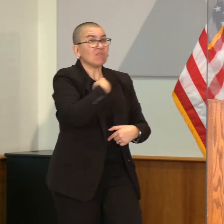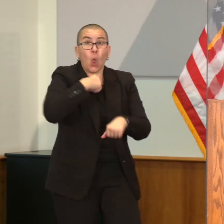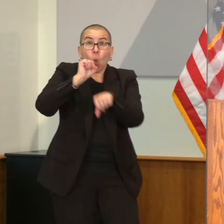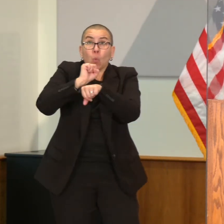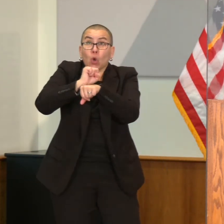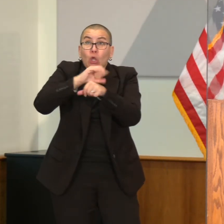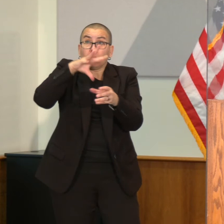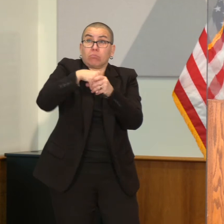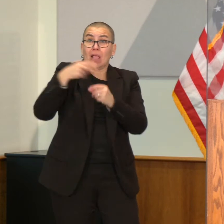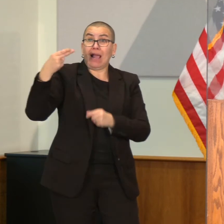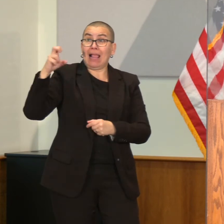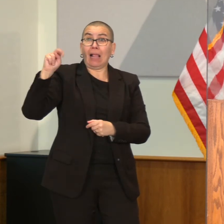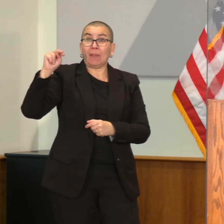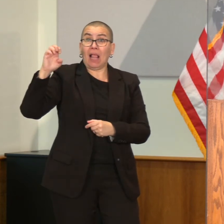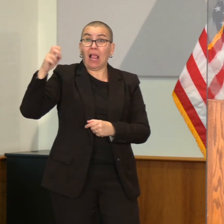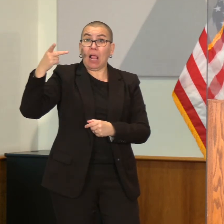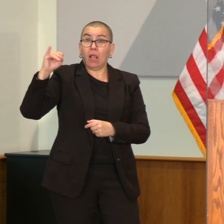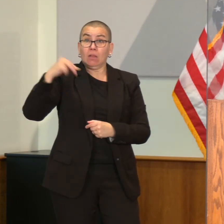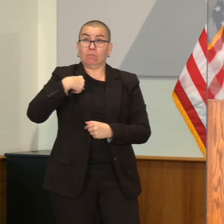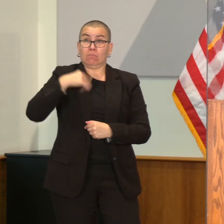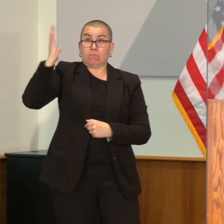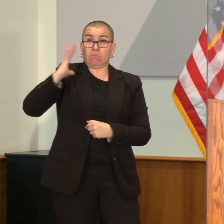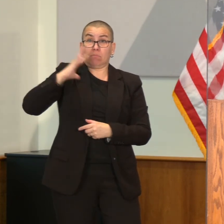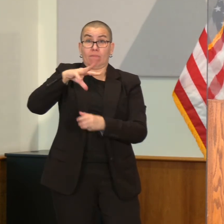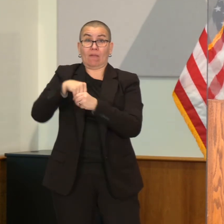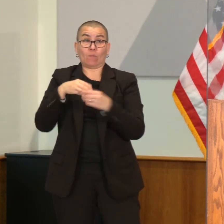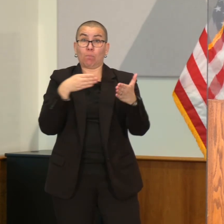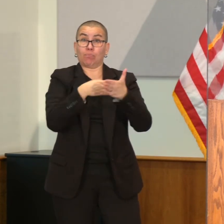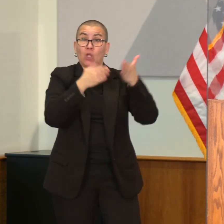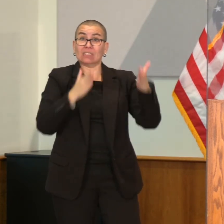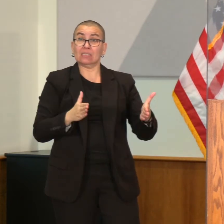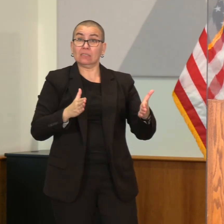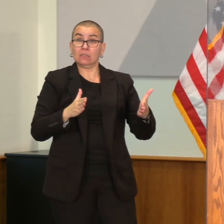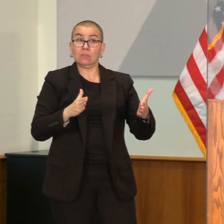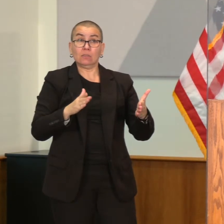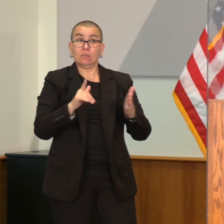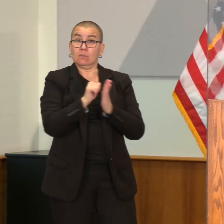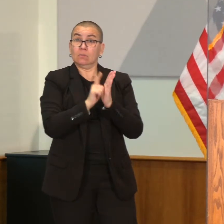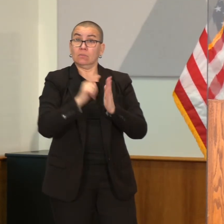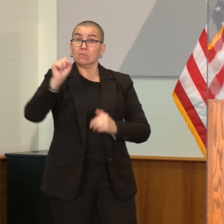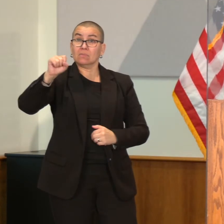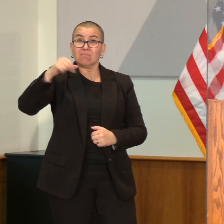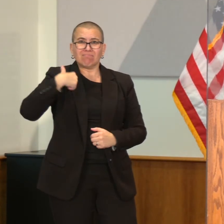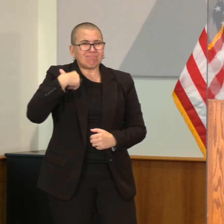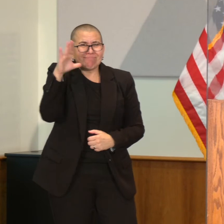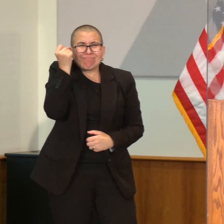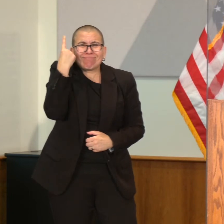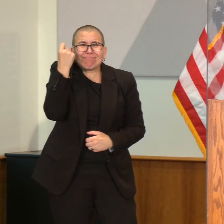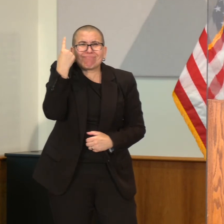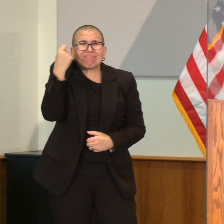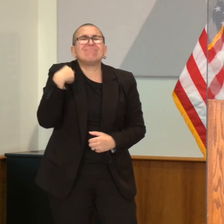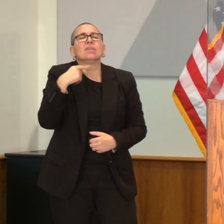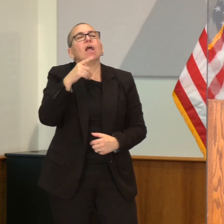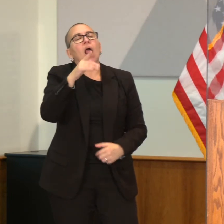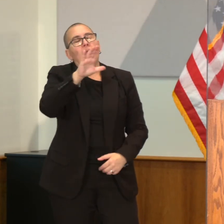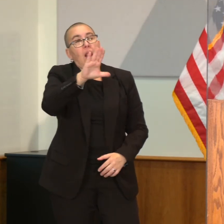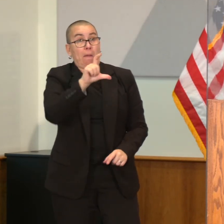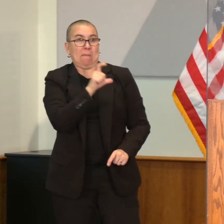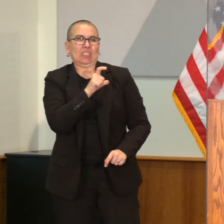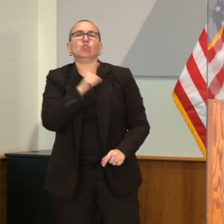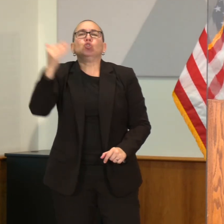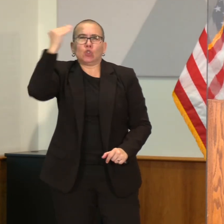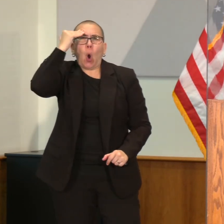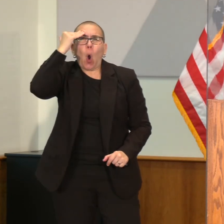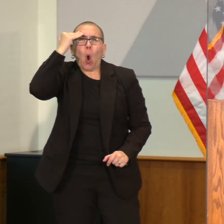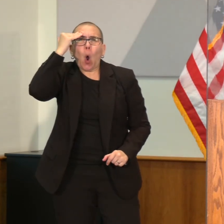underlying court hearing was regarding that, but an officer would know full well that the reason the warrant was issued was the